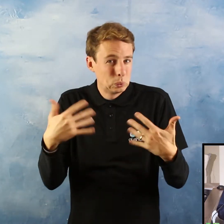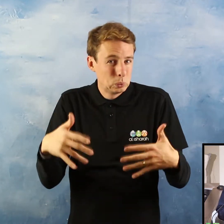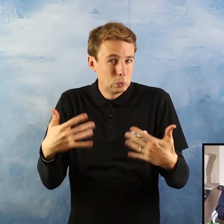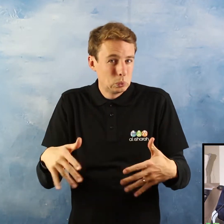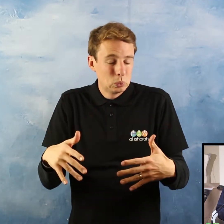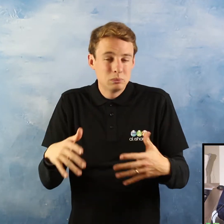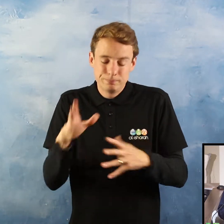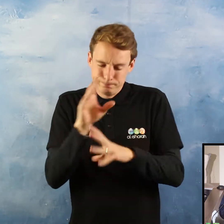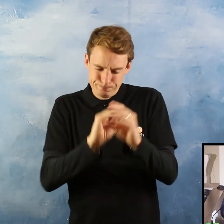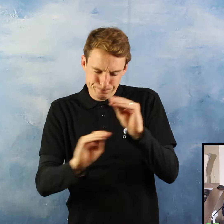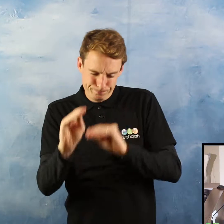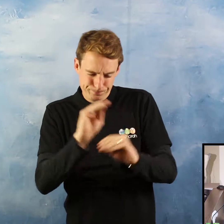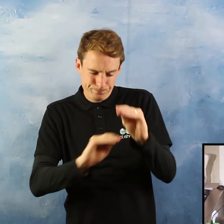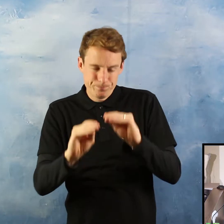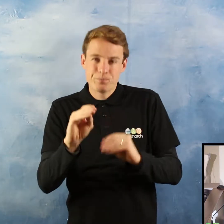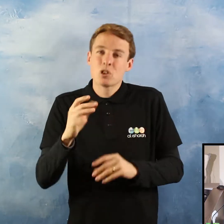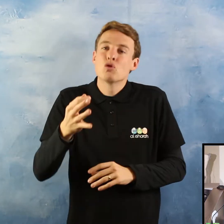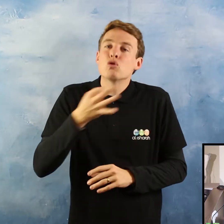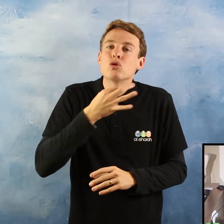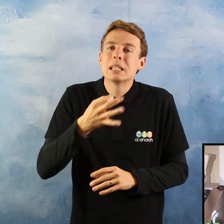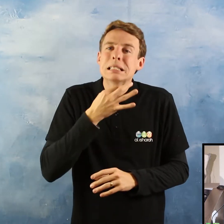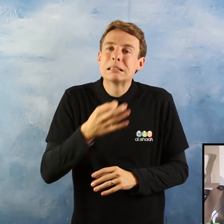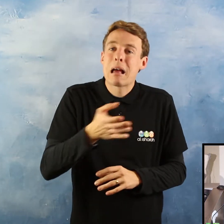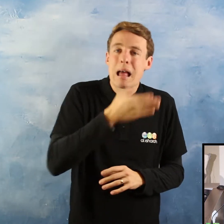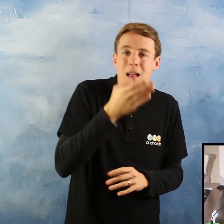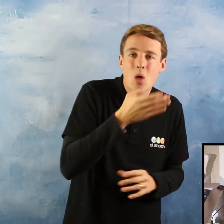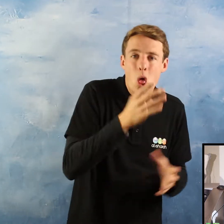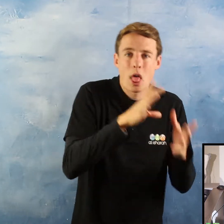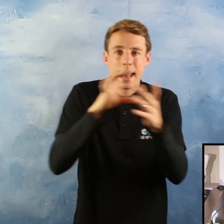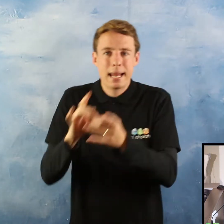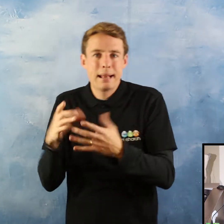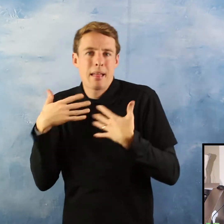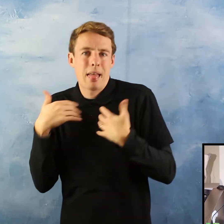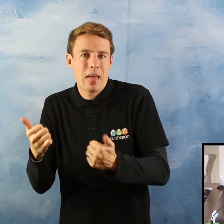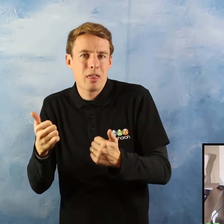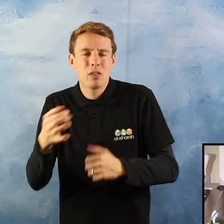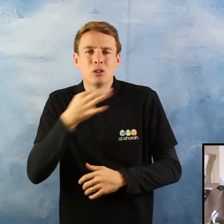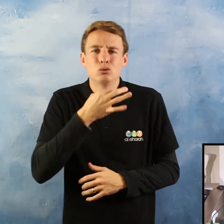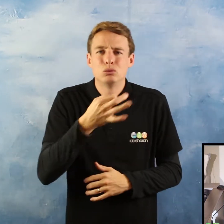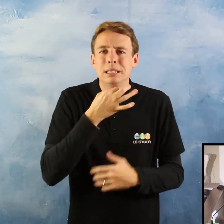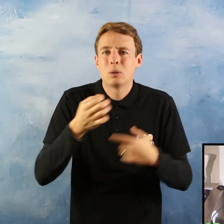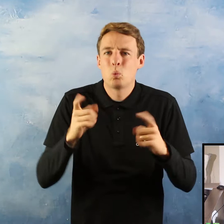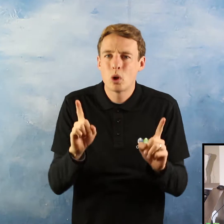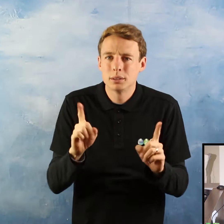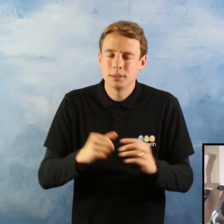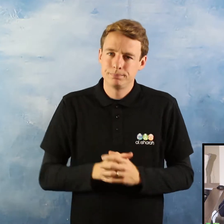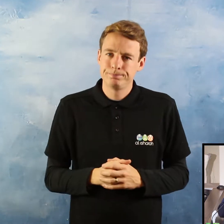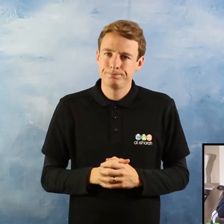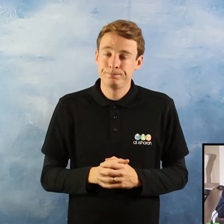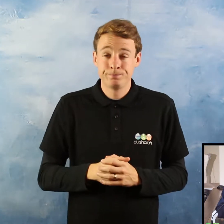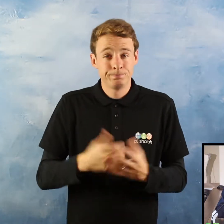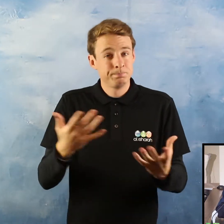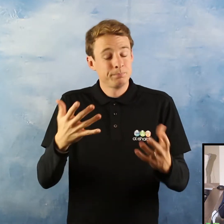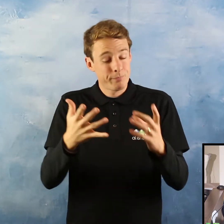risk. And the conclusion they made, even occasional drink is harmful to